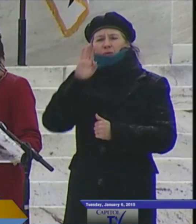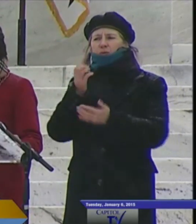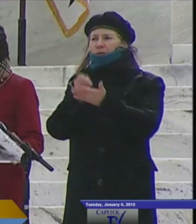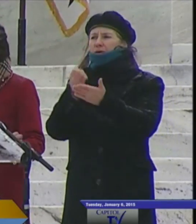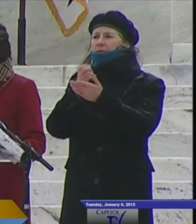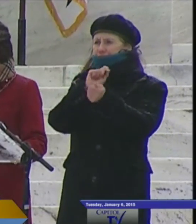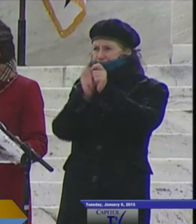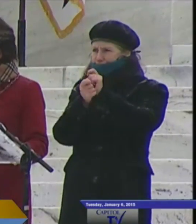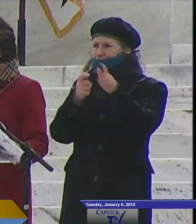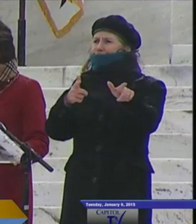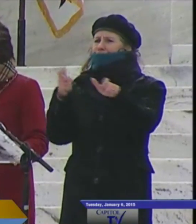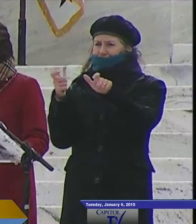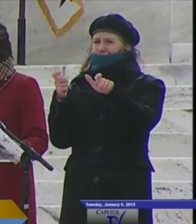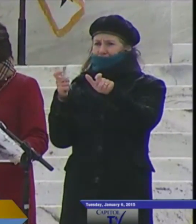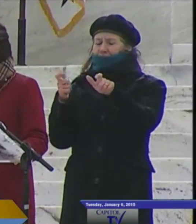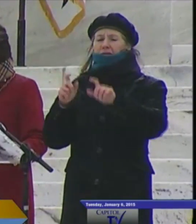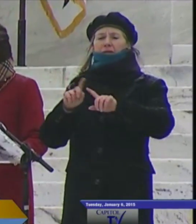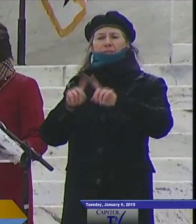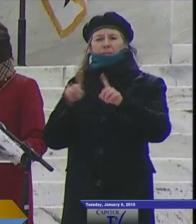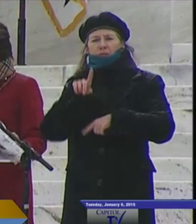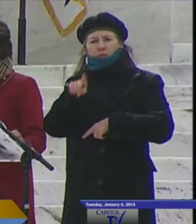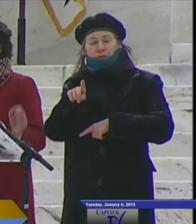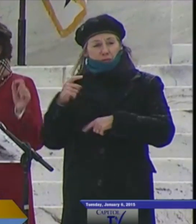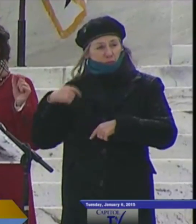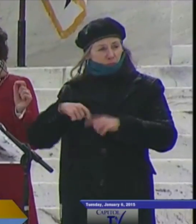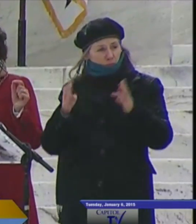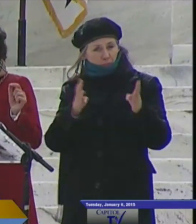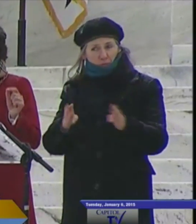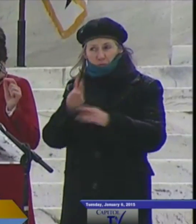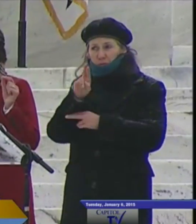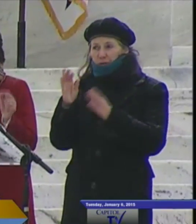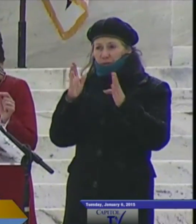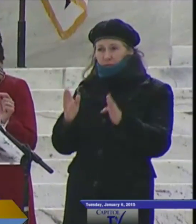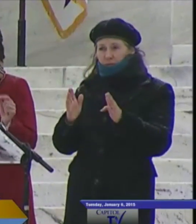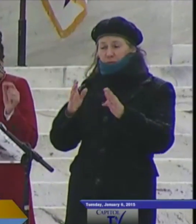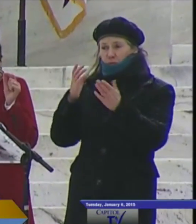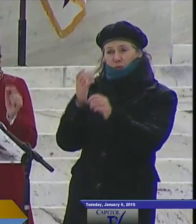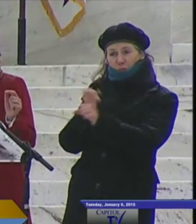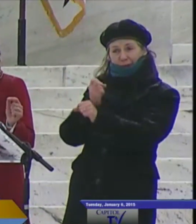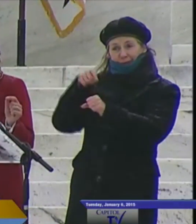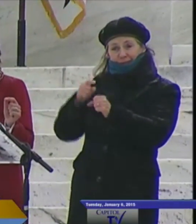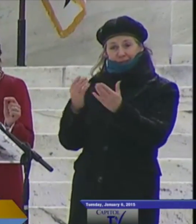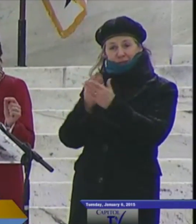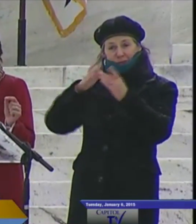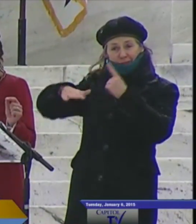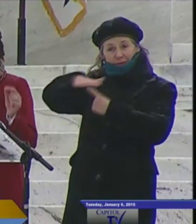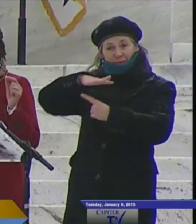changing rapidly. The question is, are we preparing Rhode Islanders to be winners in this new